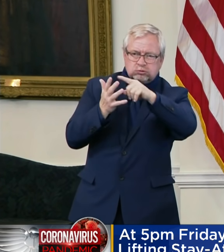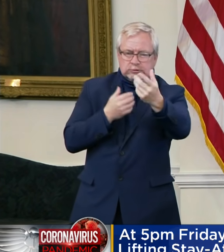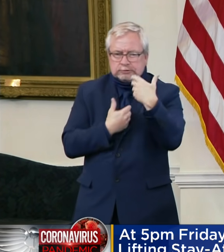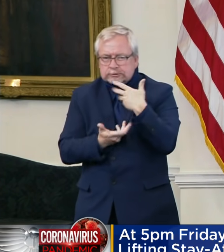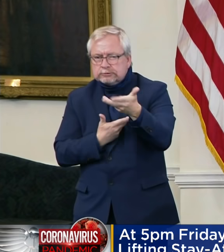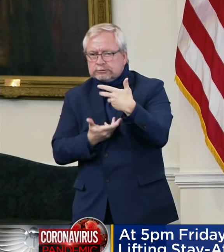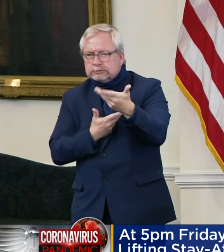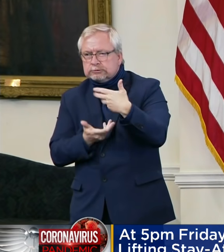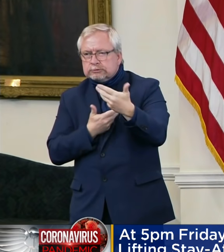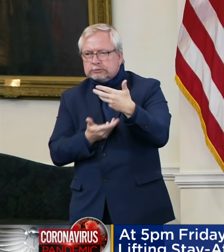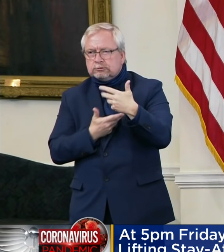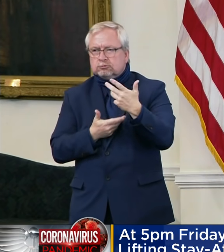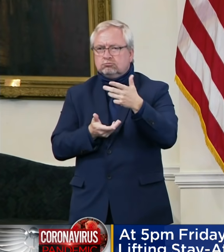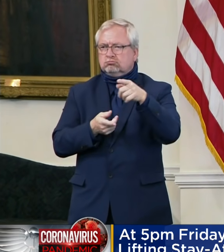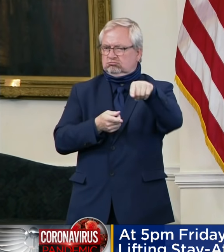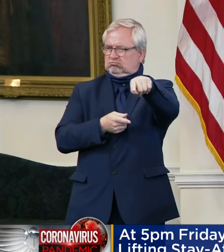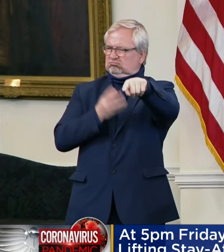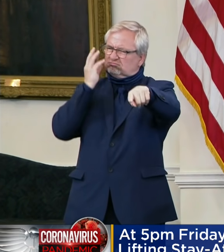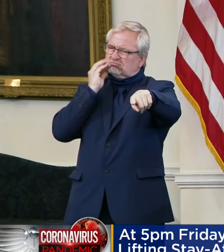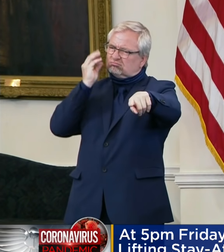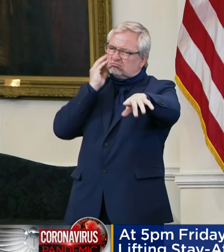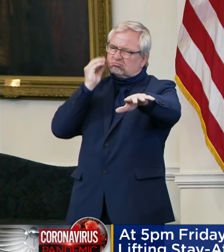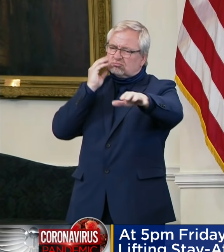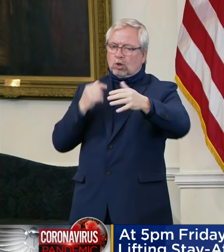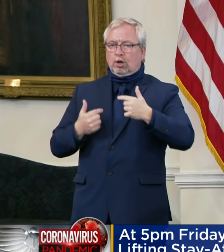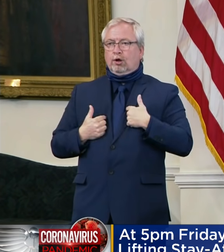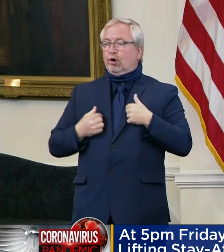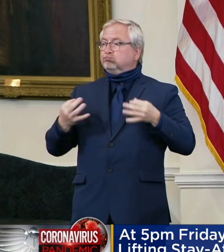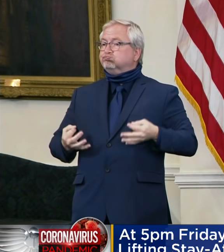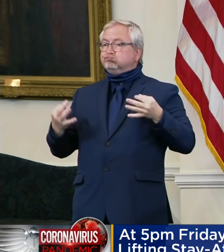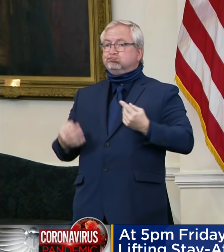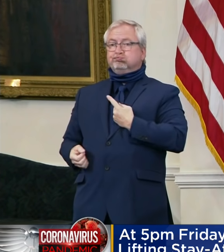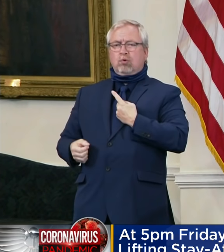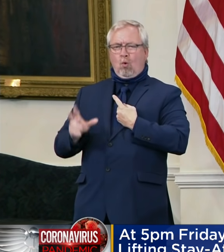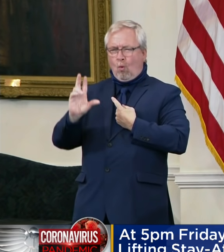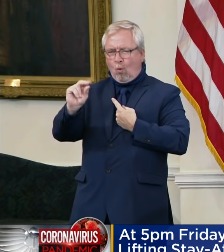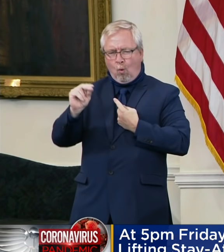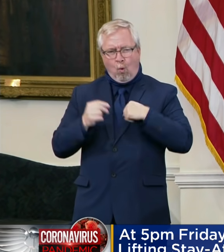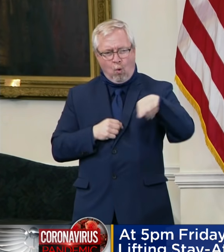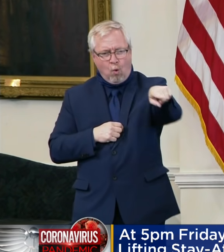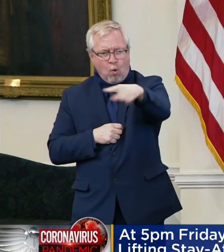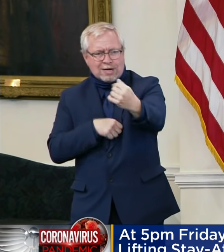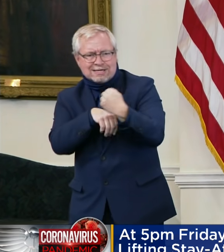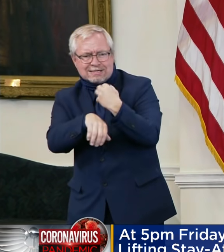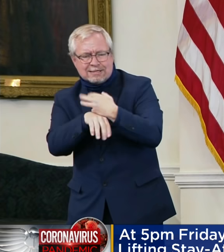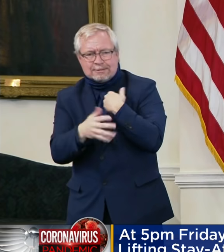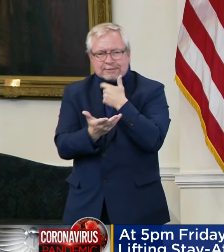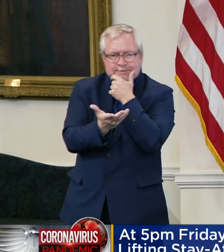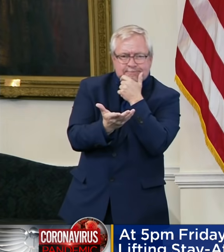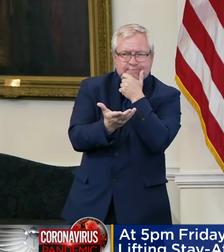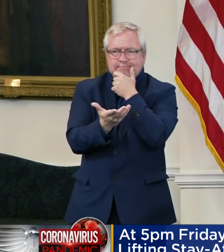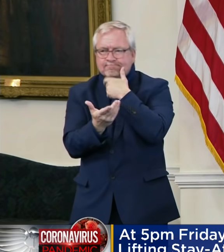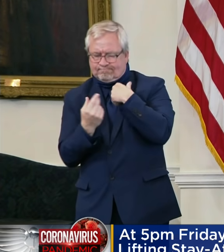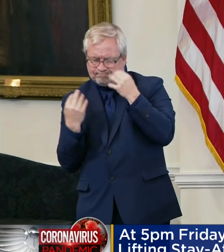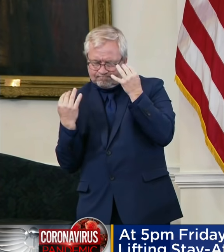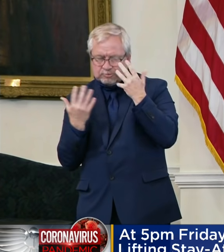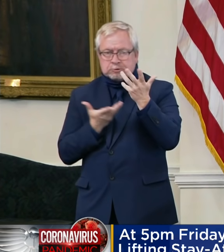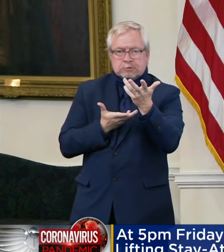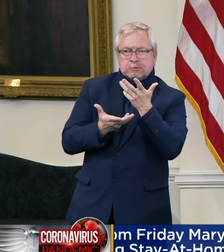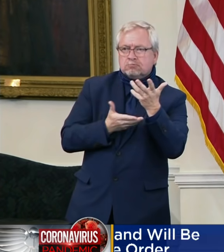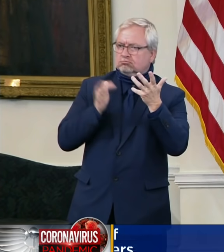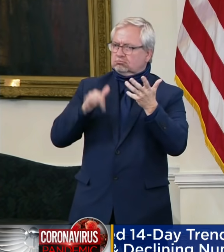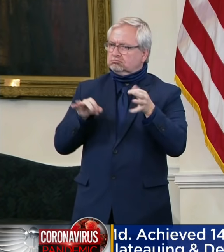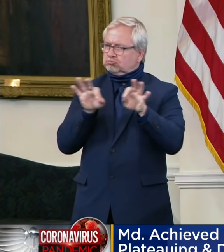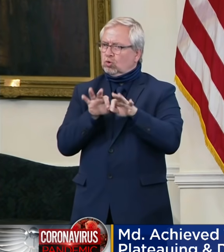with our expert coronavirus recovery team. We are continually monitoring this crisis.